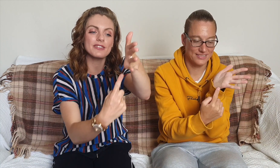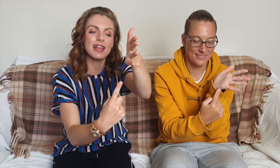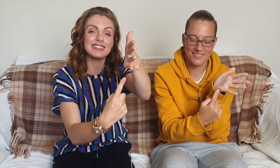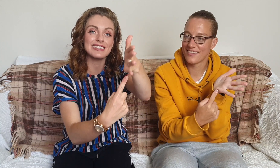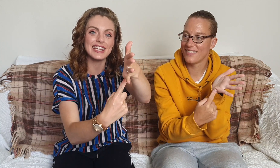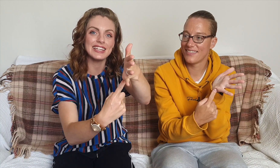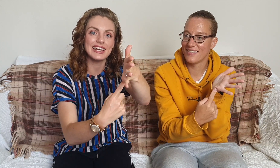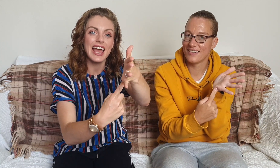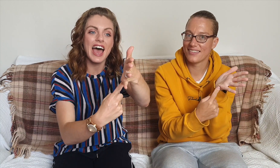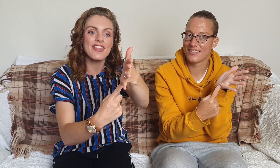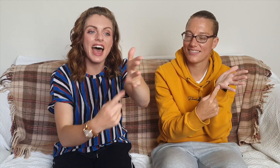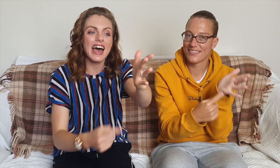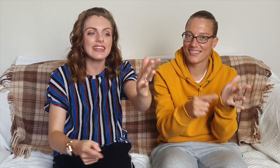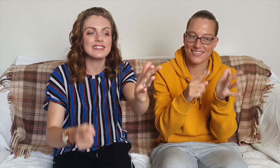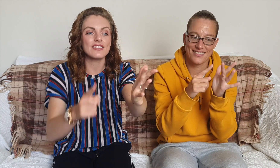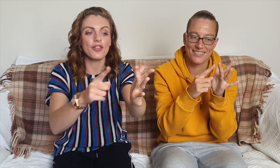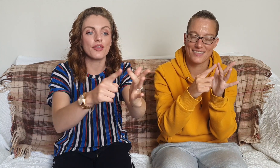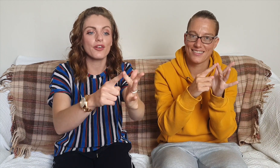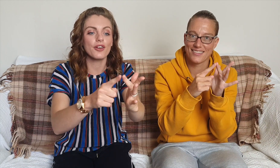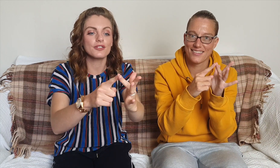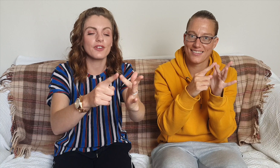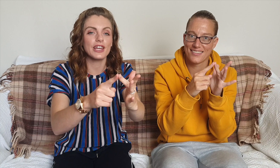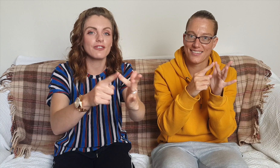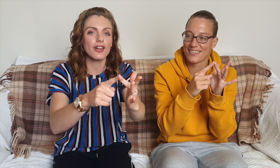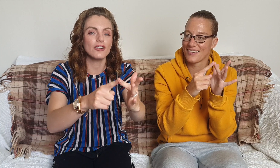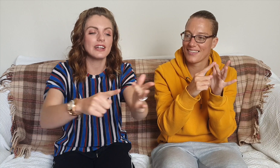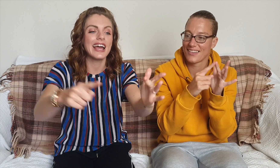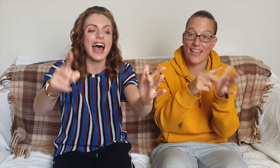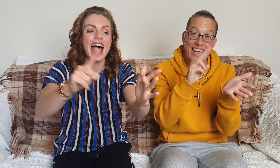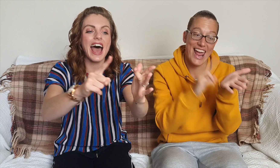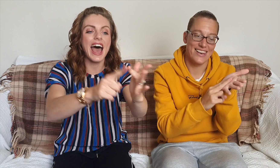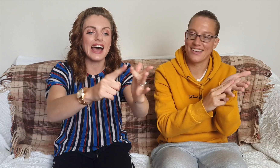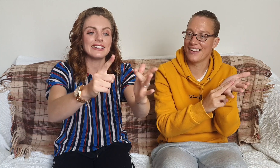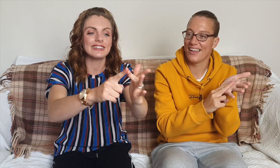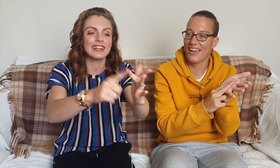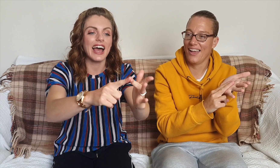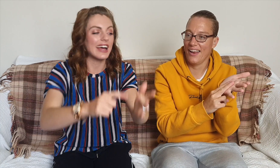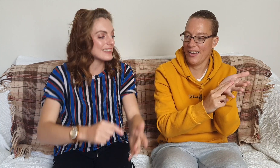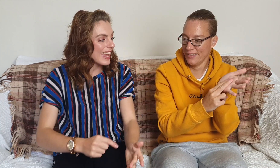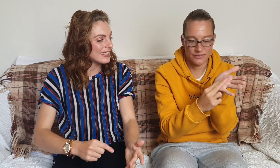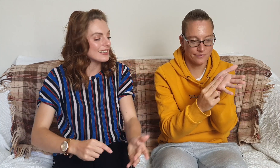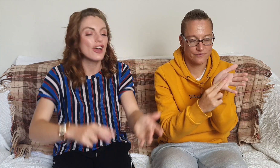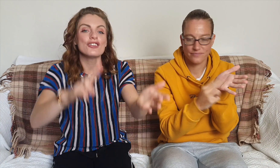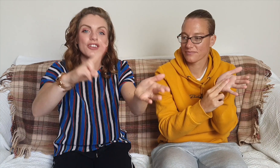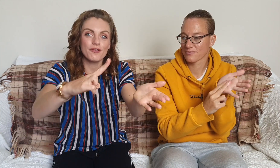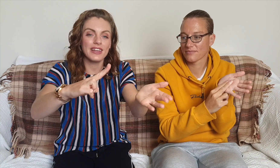that's a T. And the I is the third finger along. I and N. Two fingers,